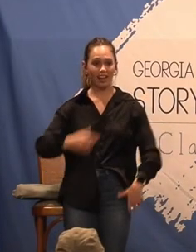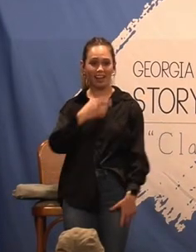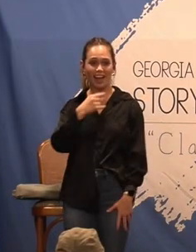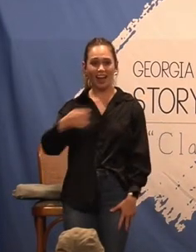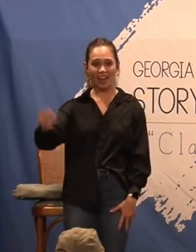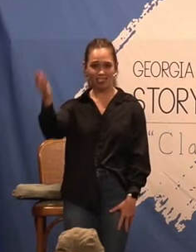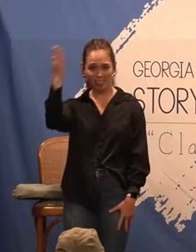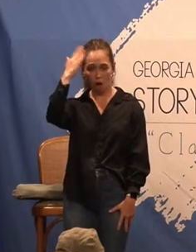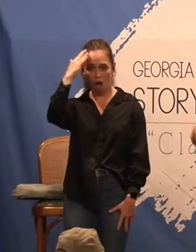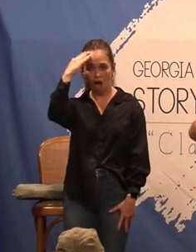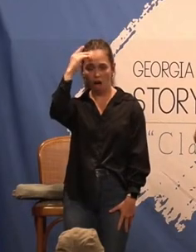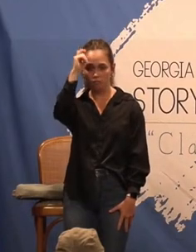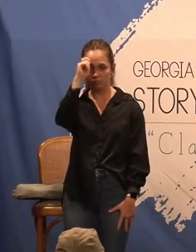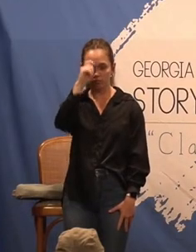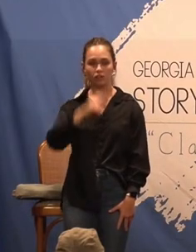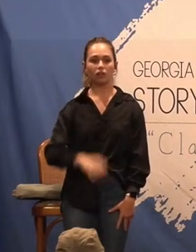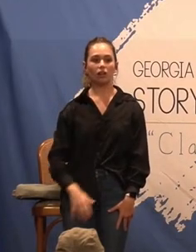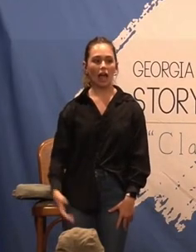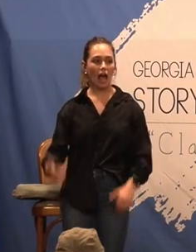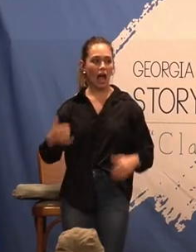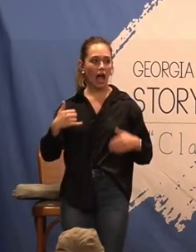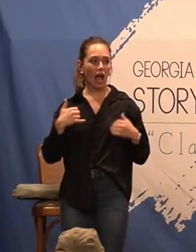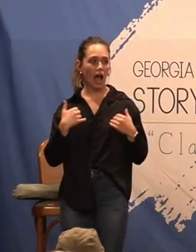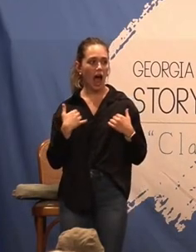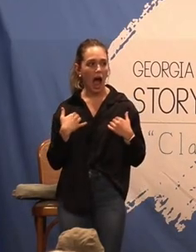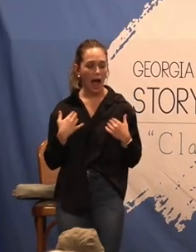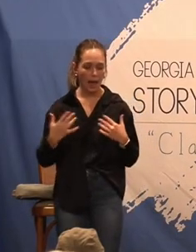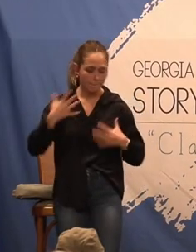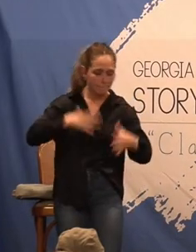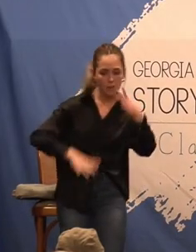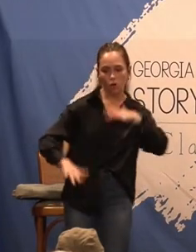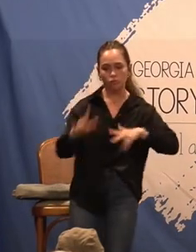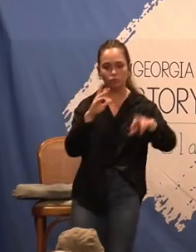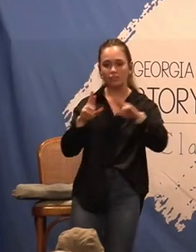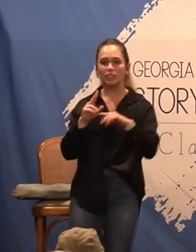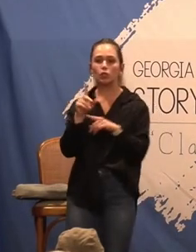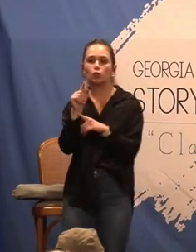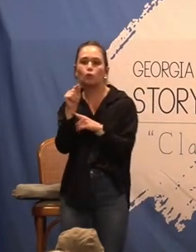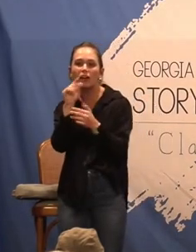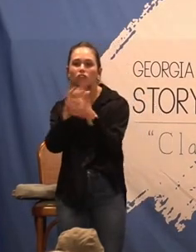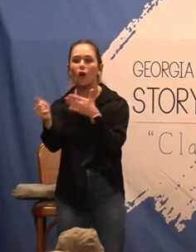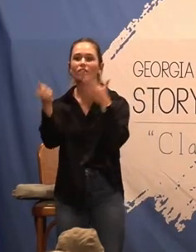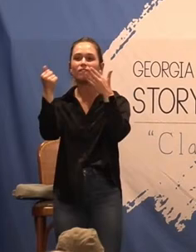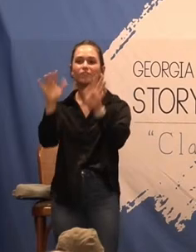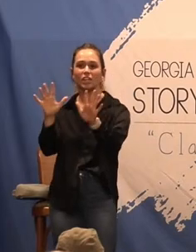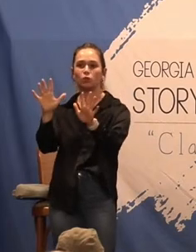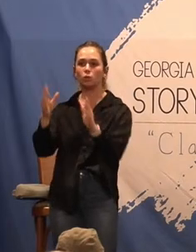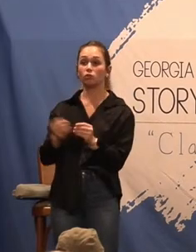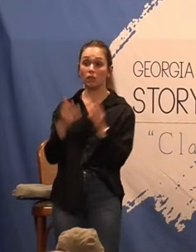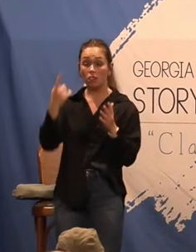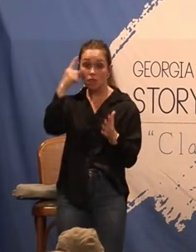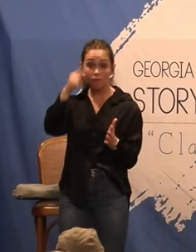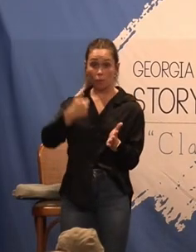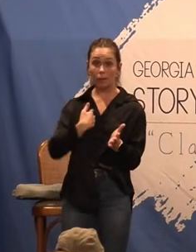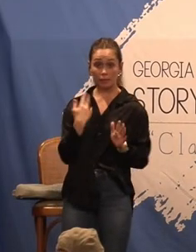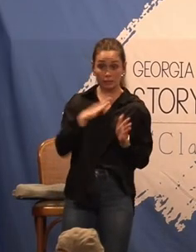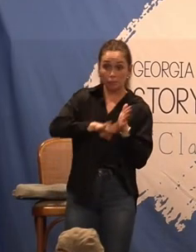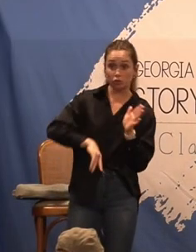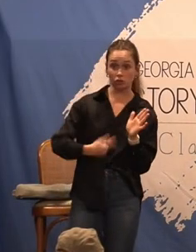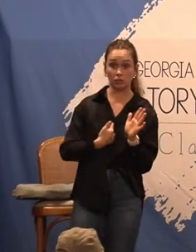little French hat. I had my costume together, and I had spent $20, which was a lot of money for me, because I'm